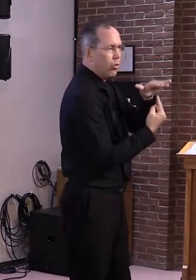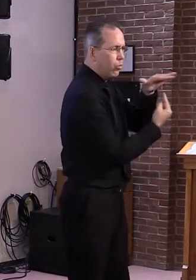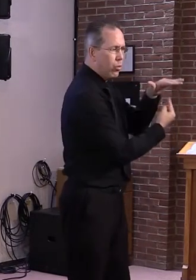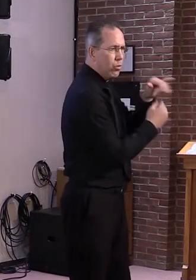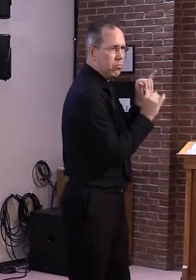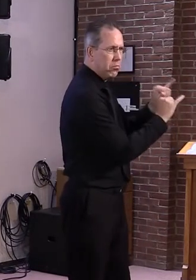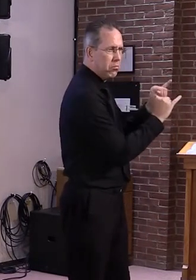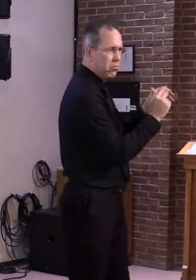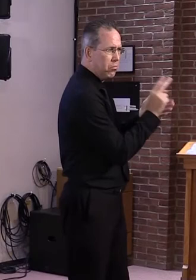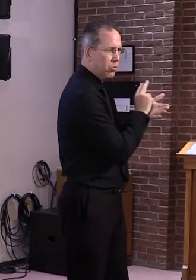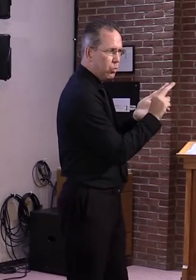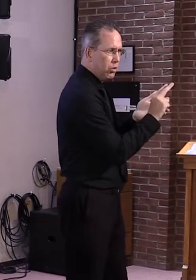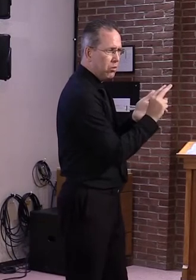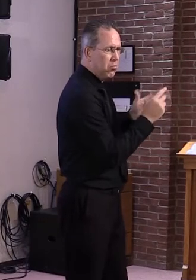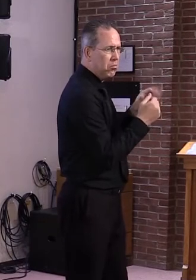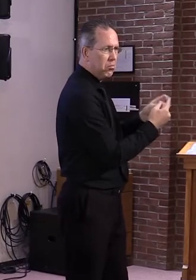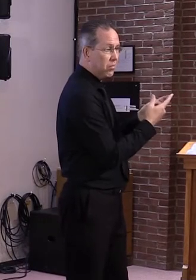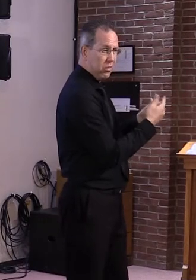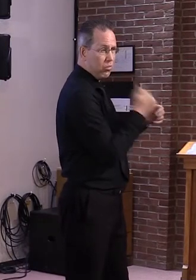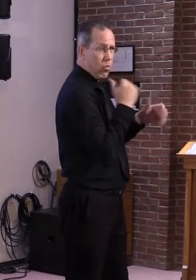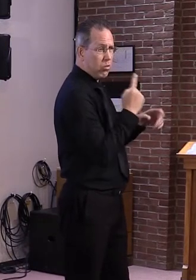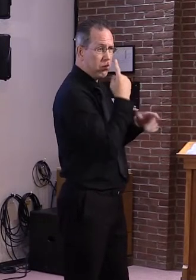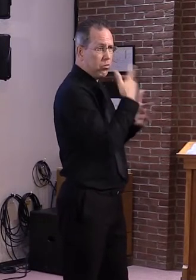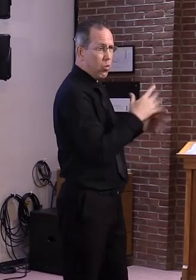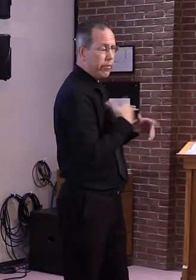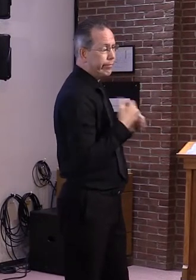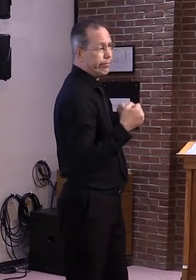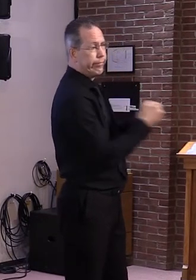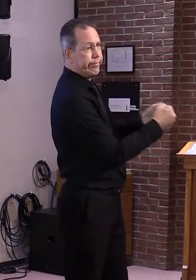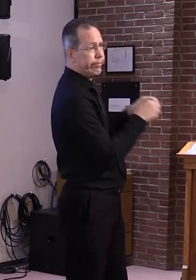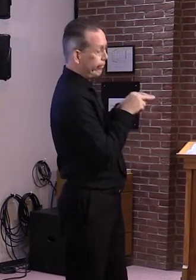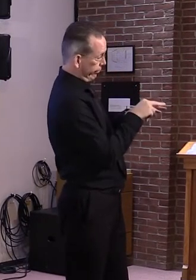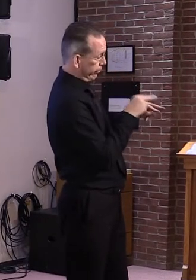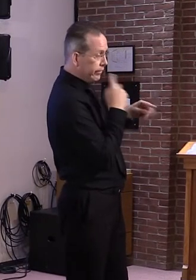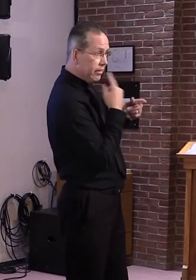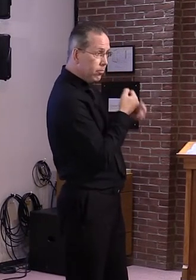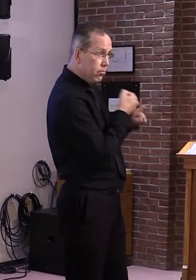not anything else.